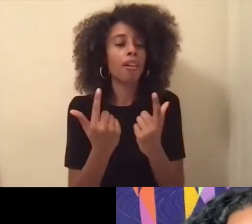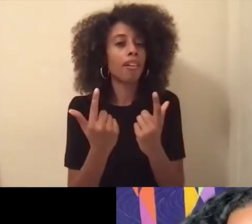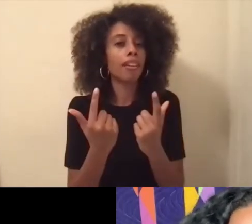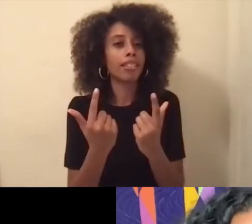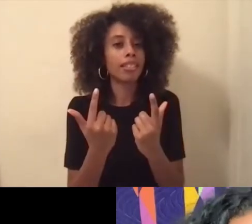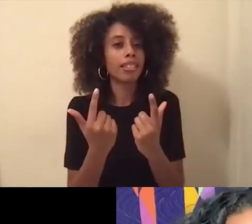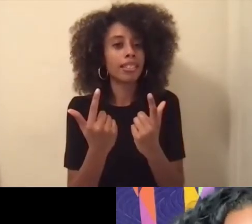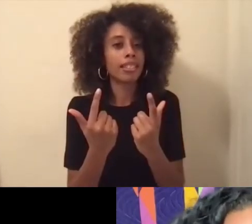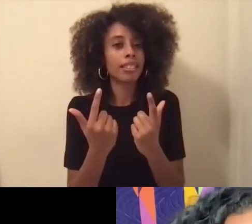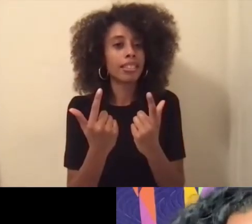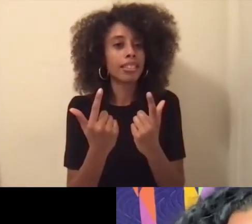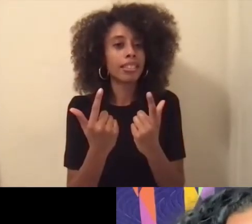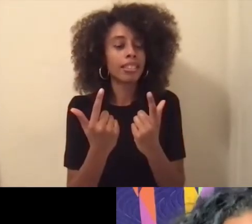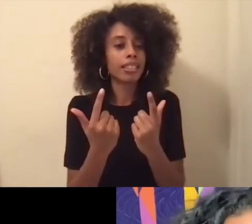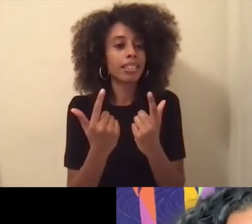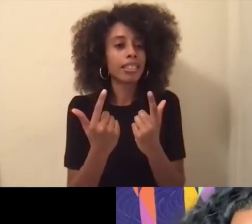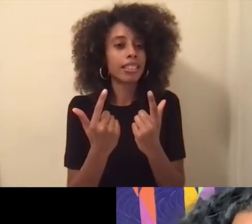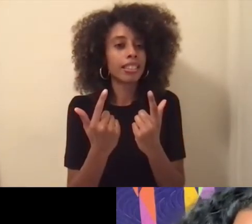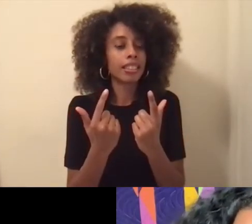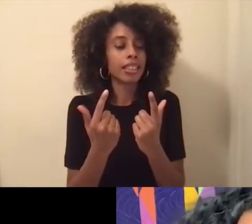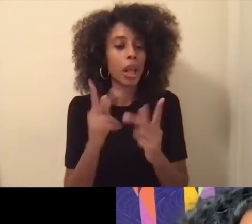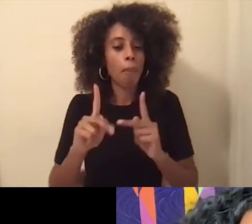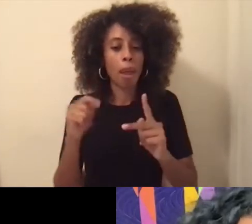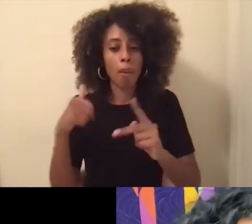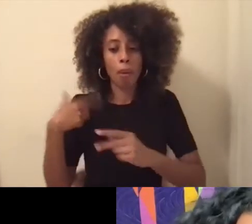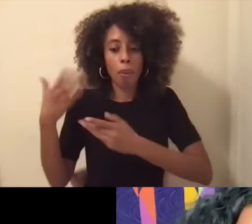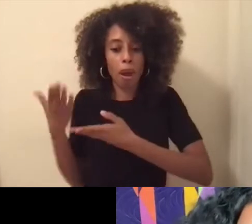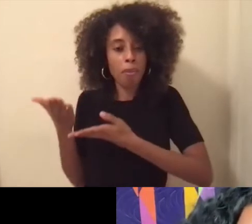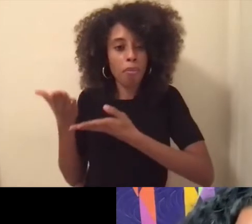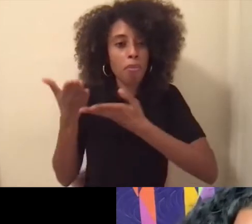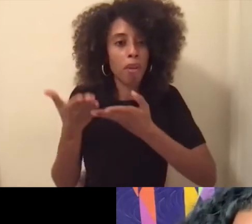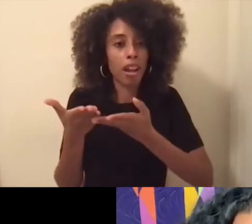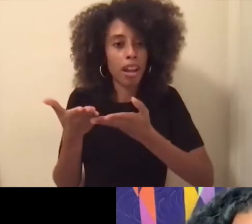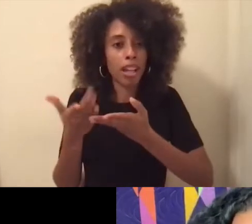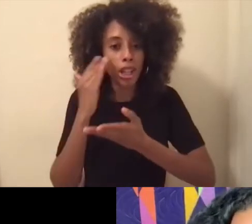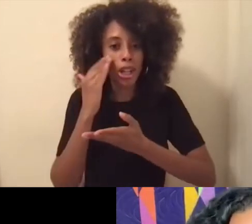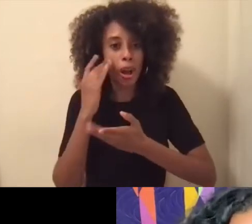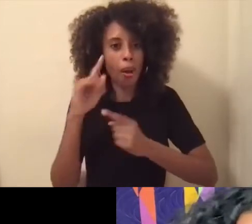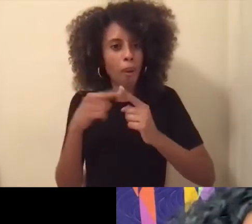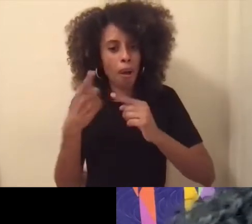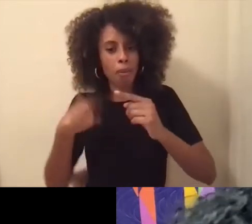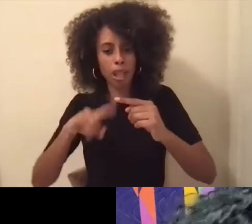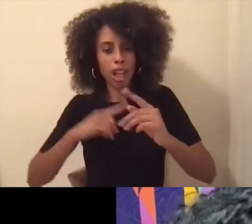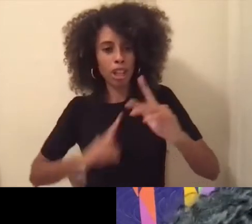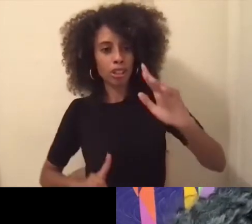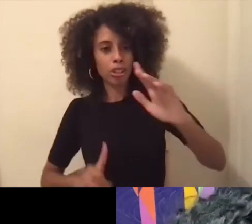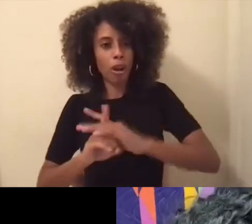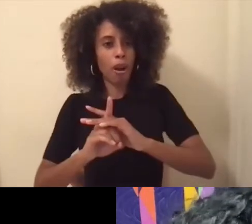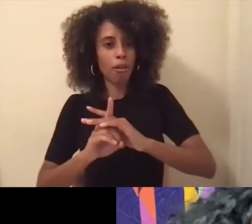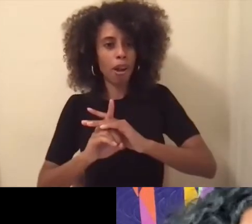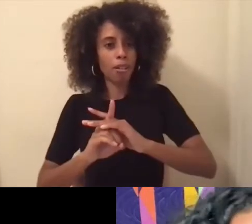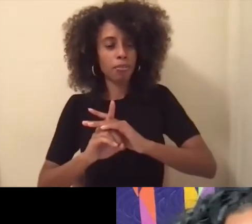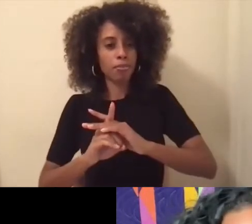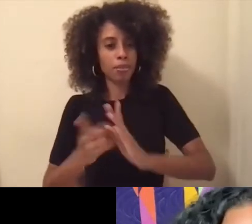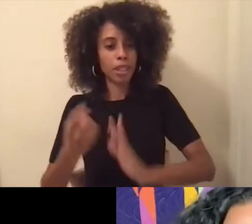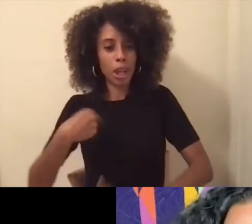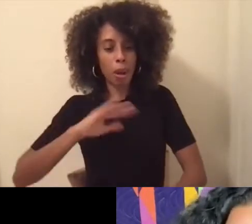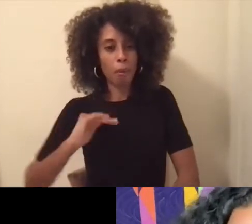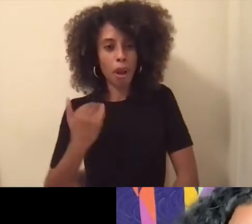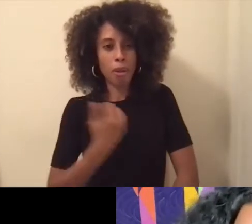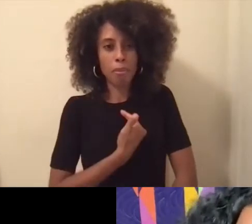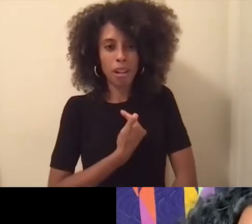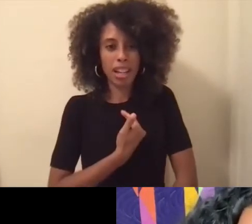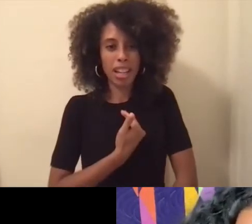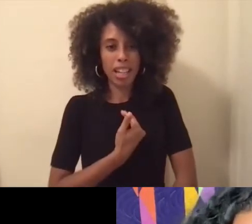those who we bring with us. When we show up places, we bring like our most present